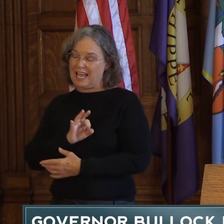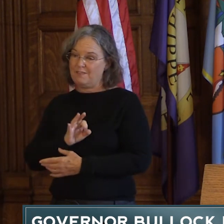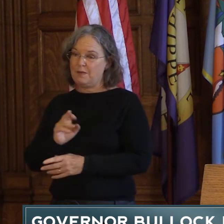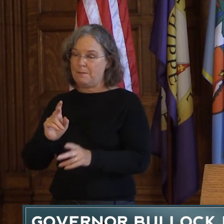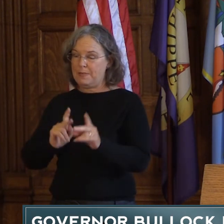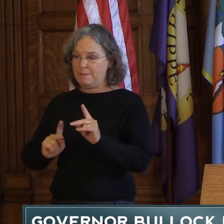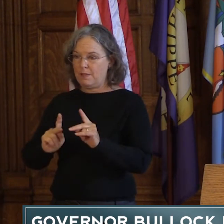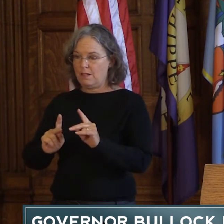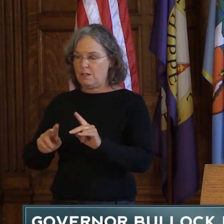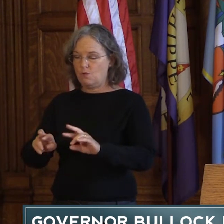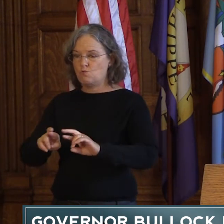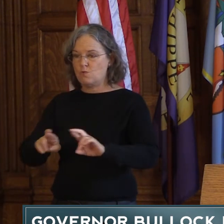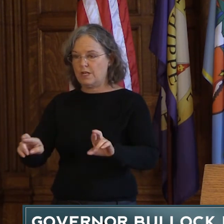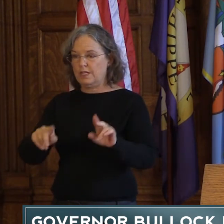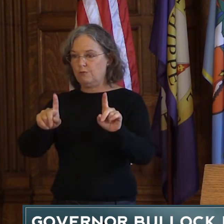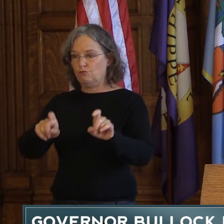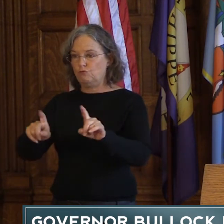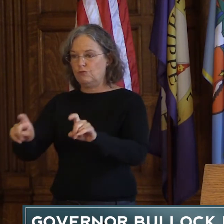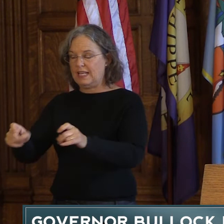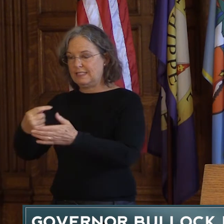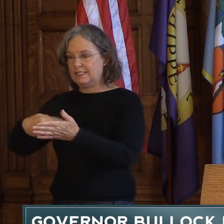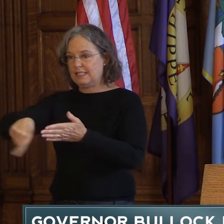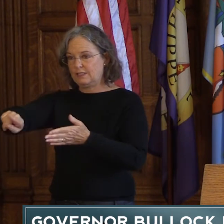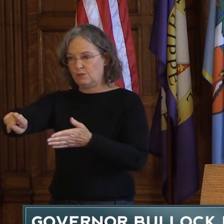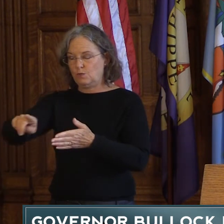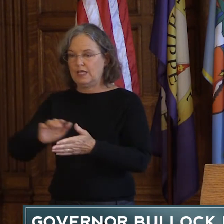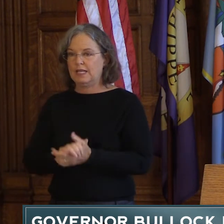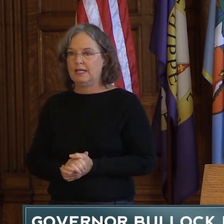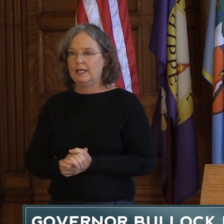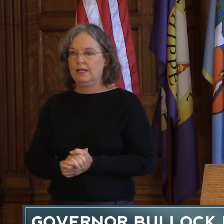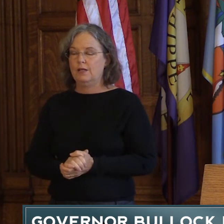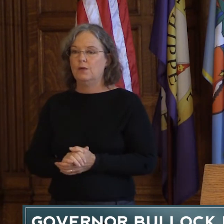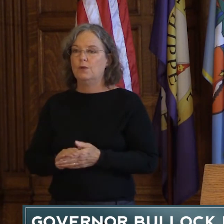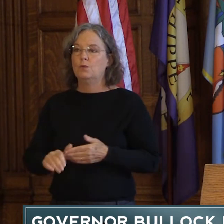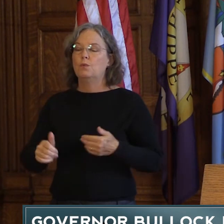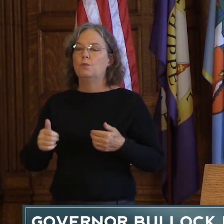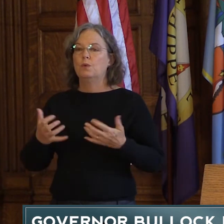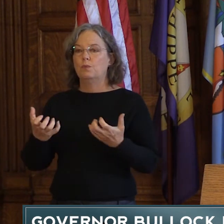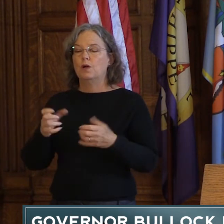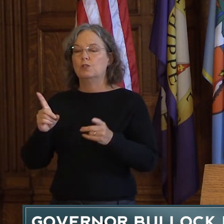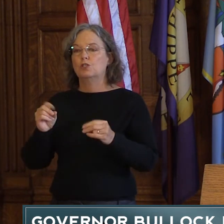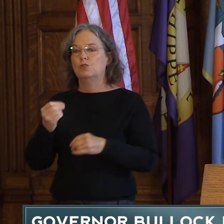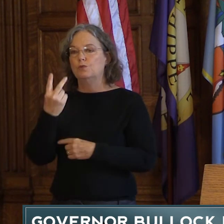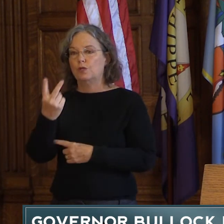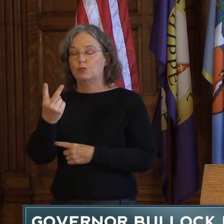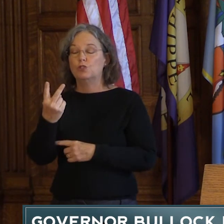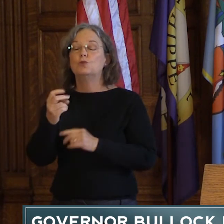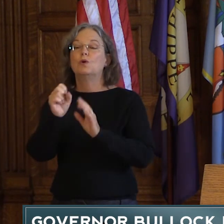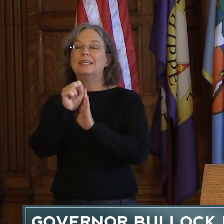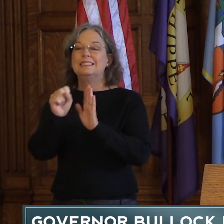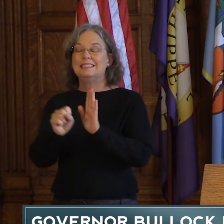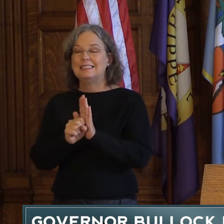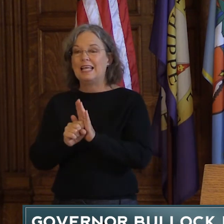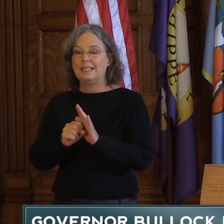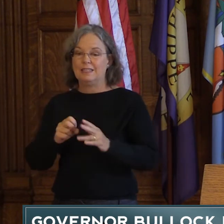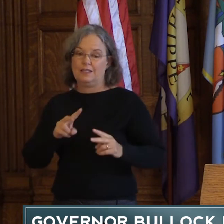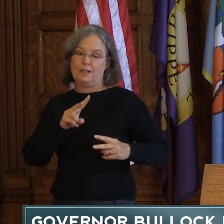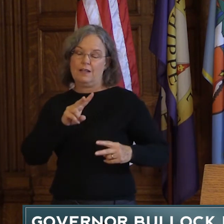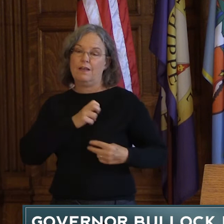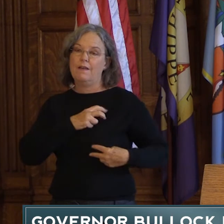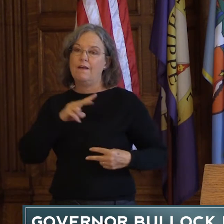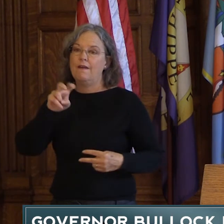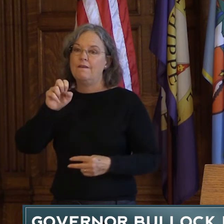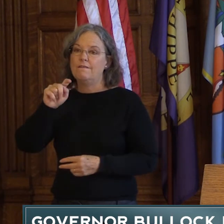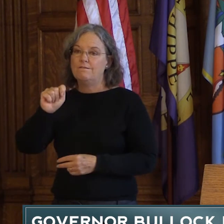We're looking to do our 2 state veterans homes and also some of the